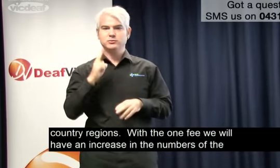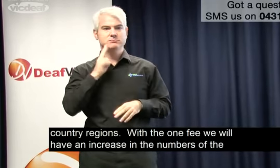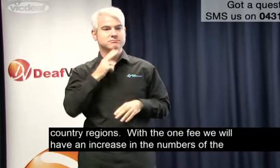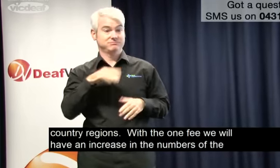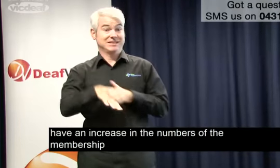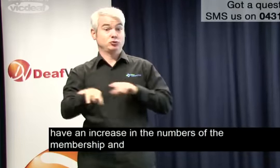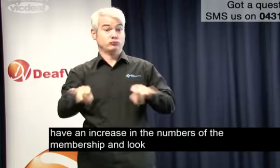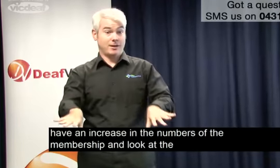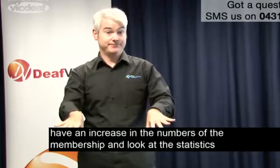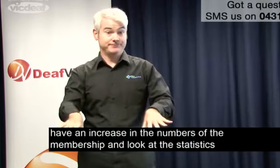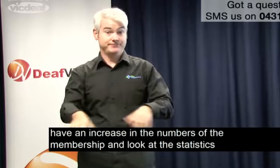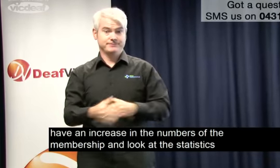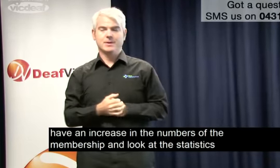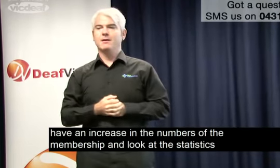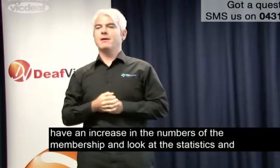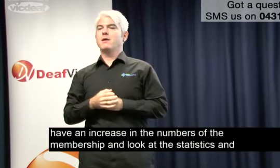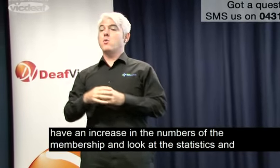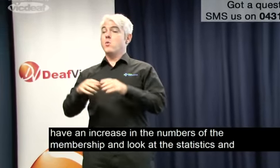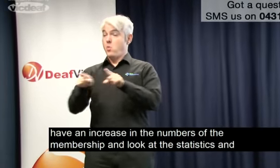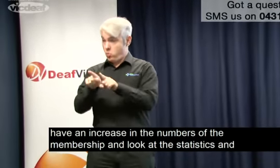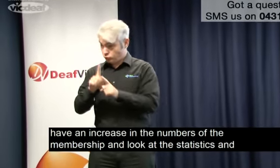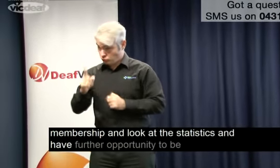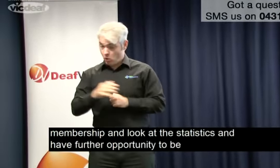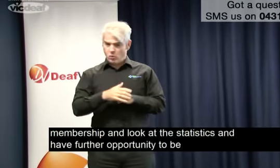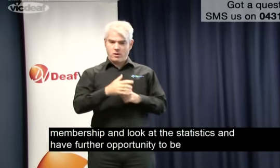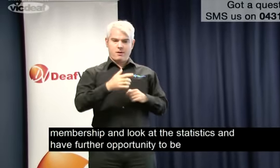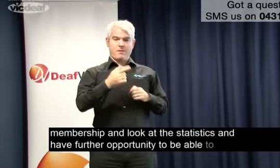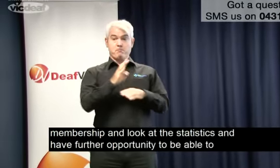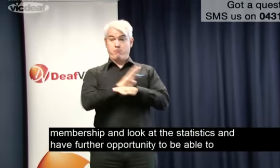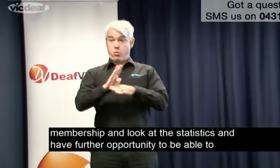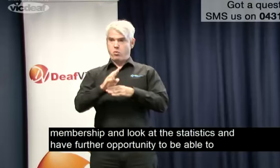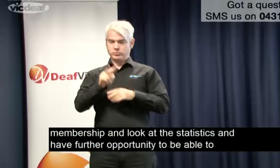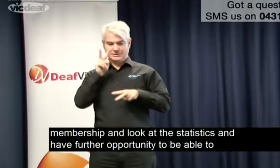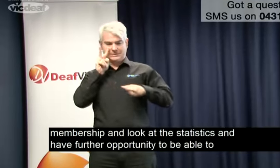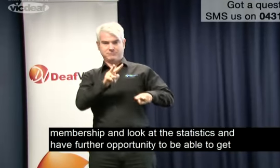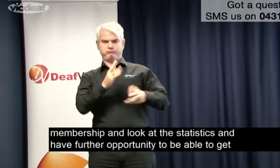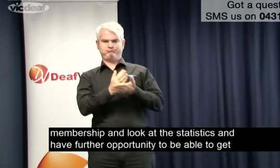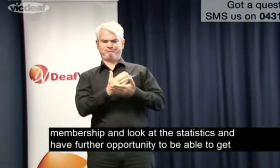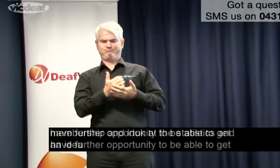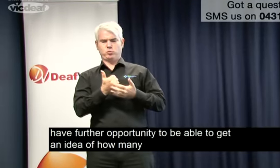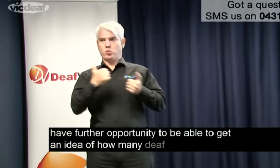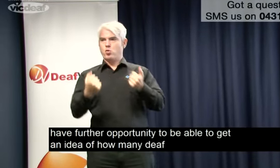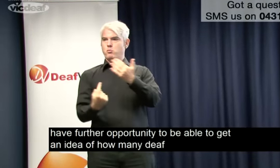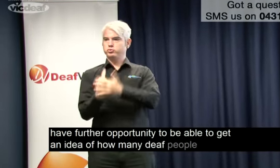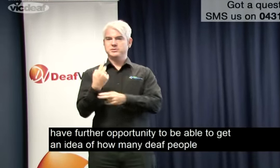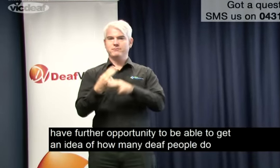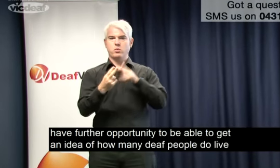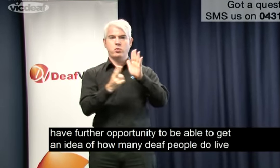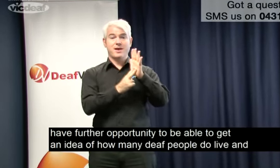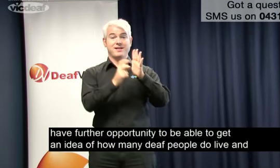to use that evidence of how many deaf people do live and reside in Australia. And the board does